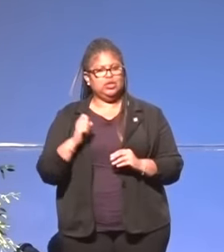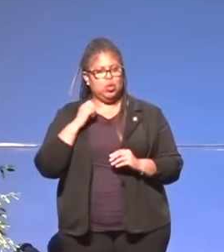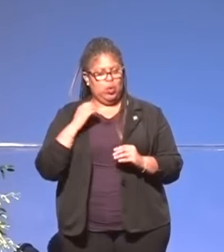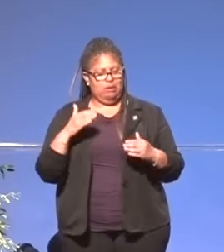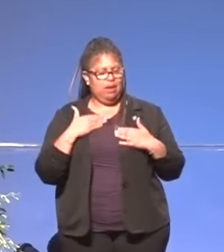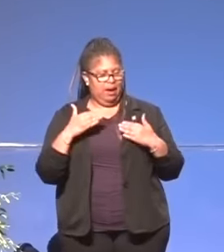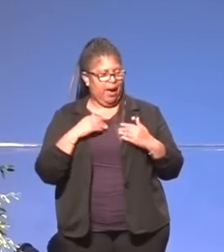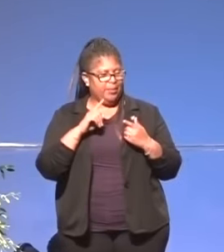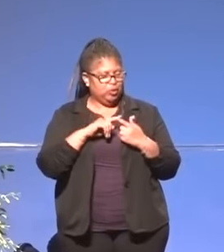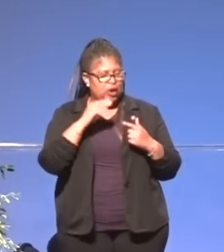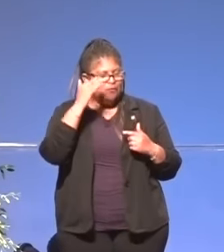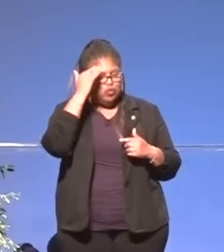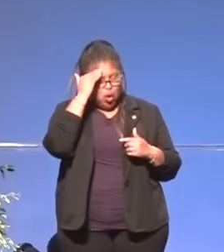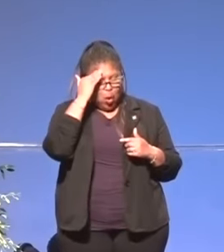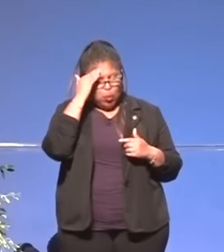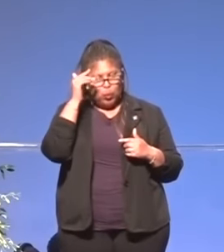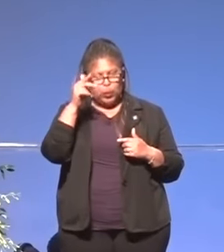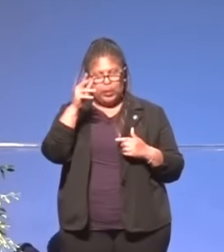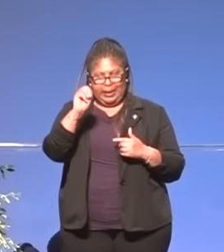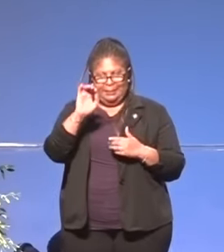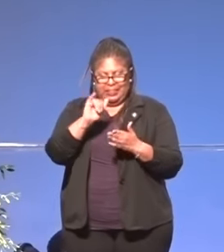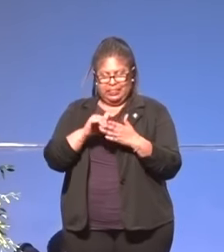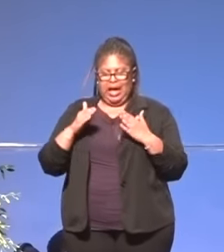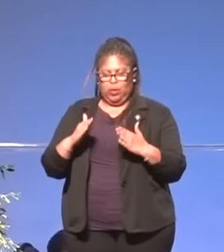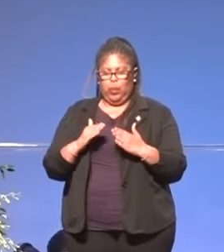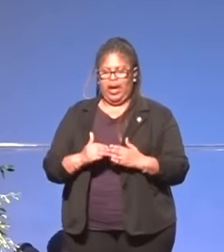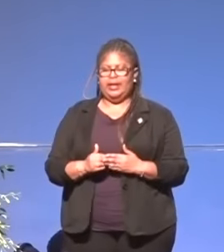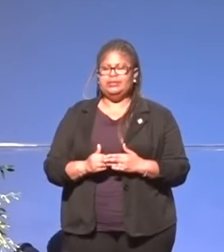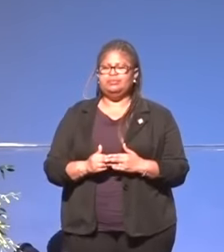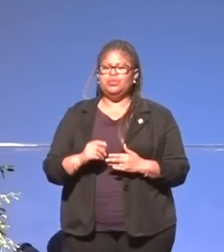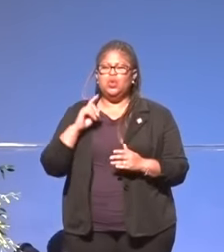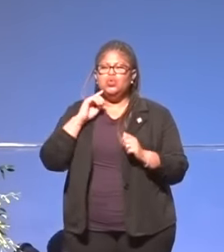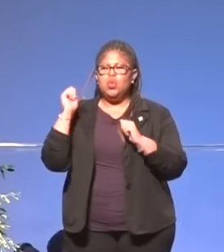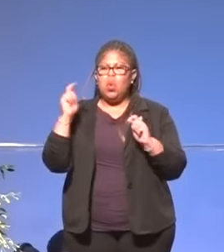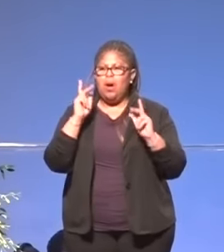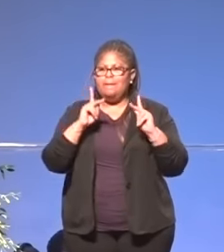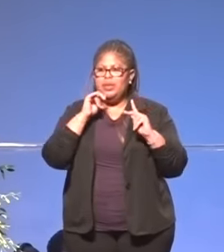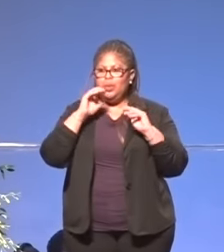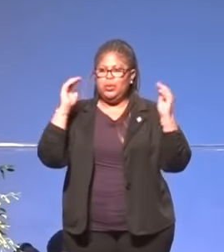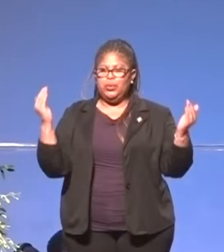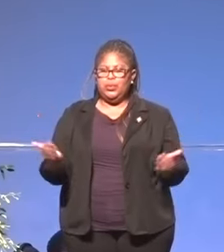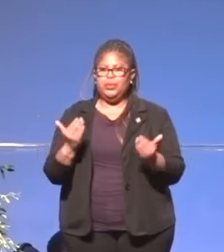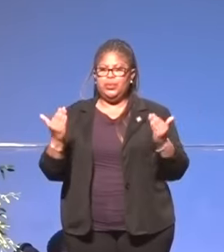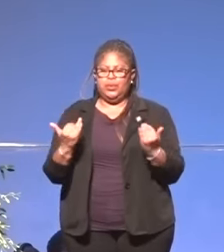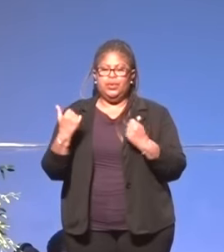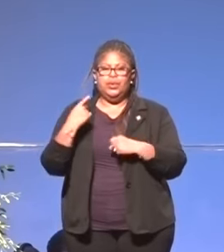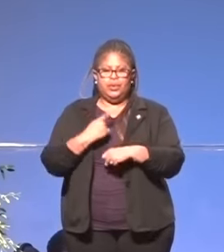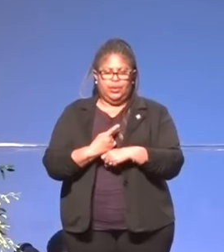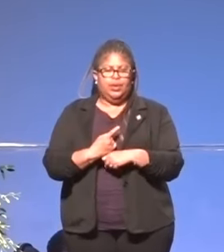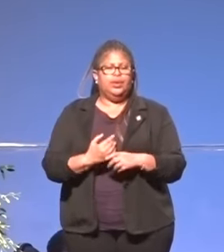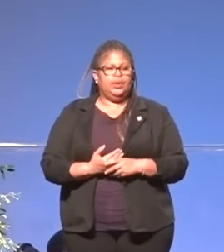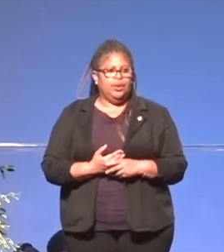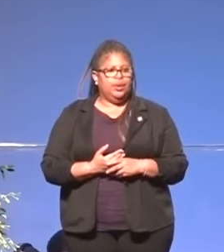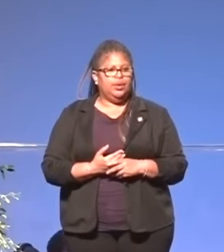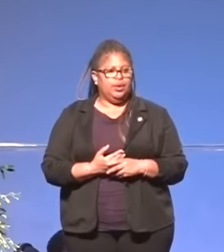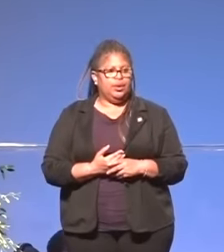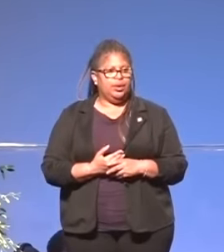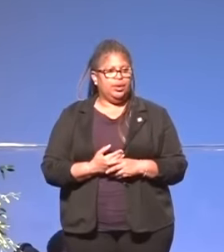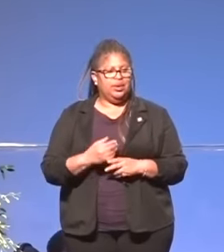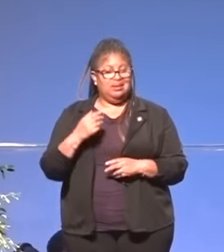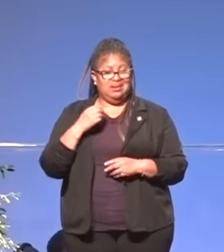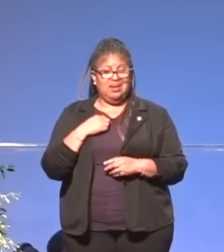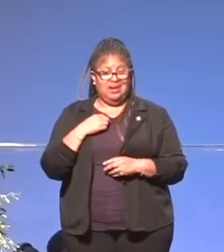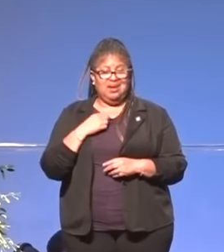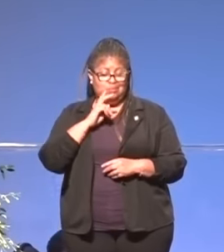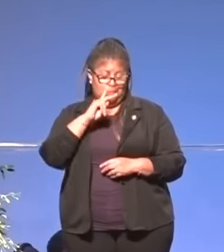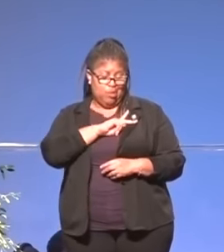known George Floyd. And to all those who have come out today, and I'm personally